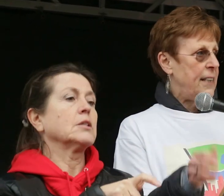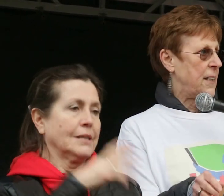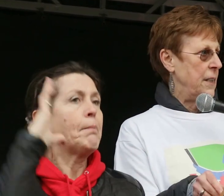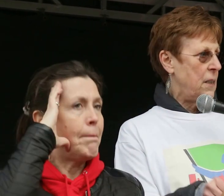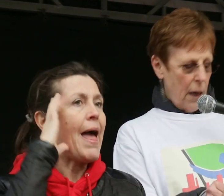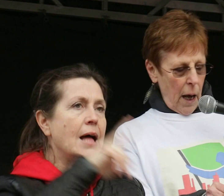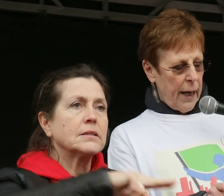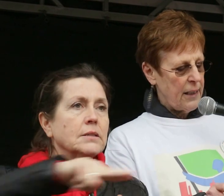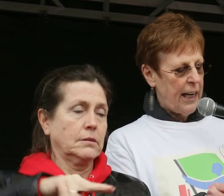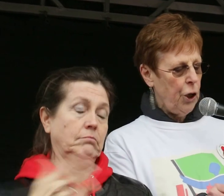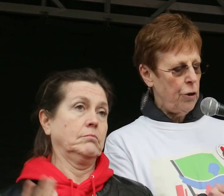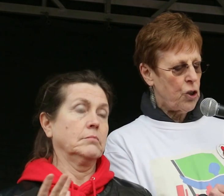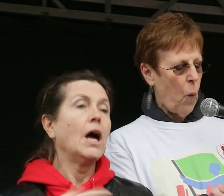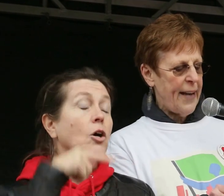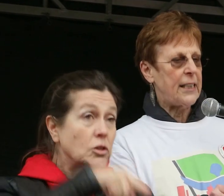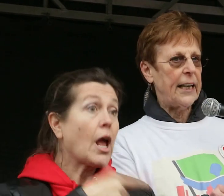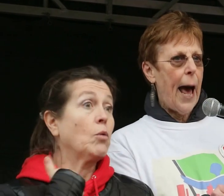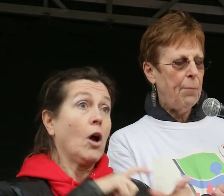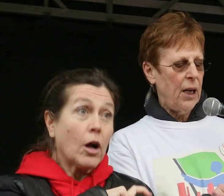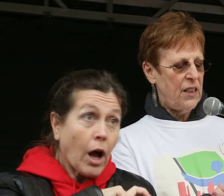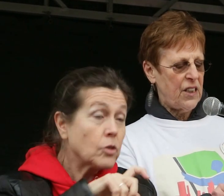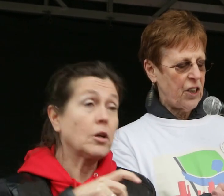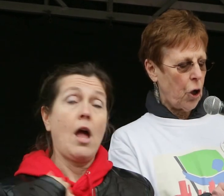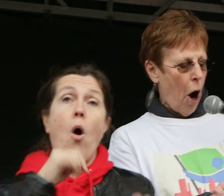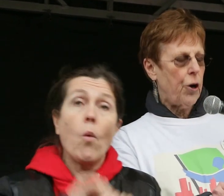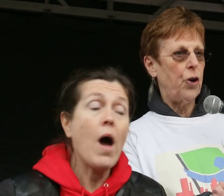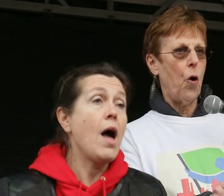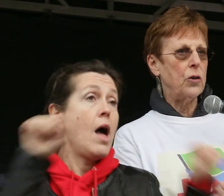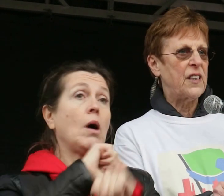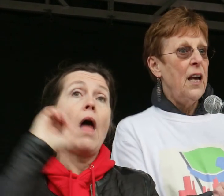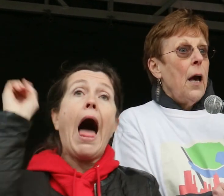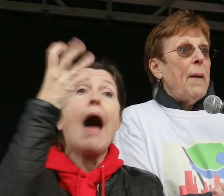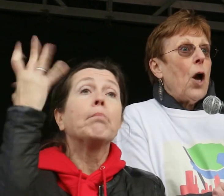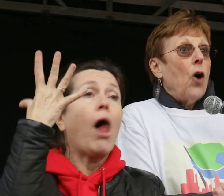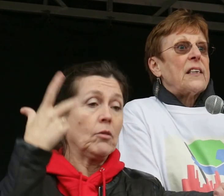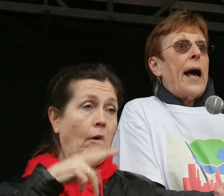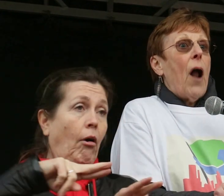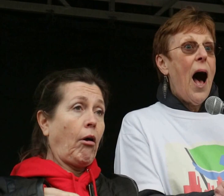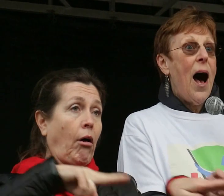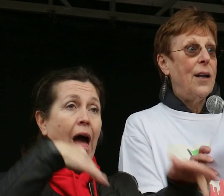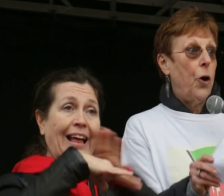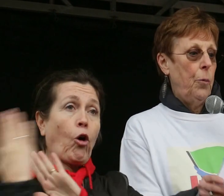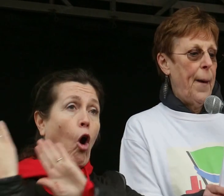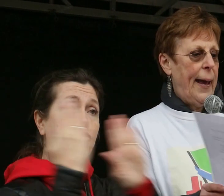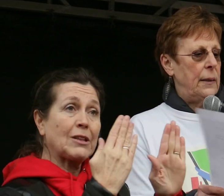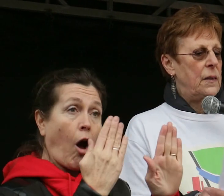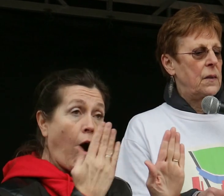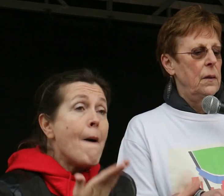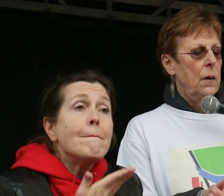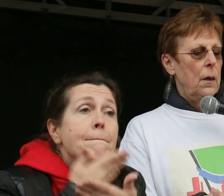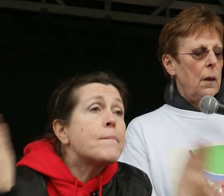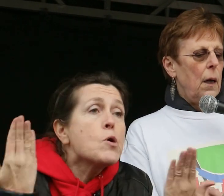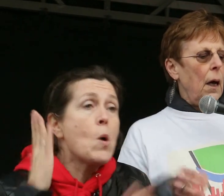urgent cases continue to wait in ambulances and corridors because there are no